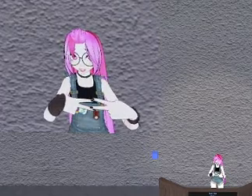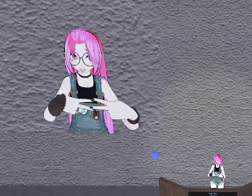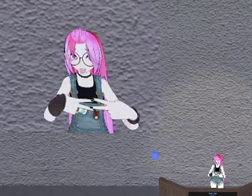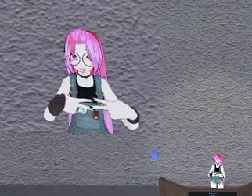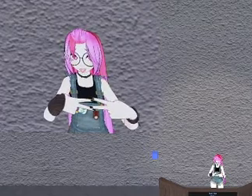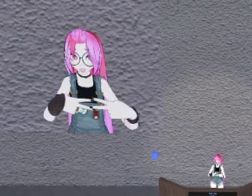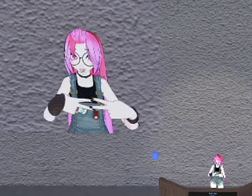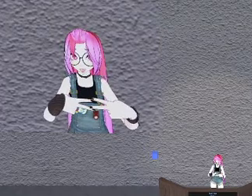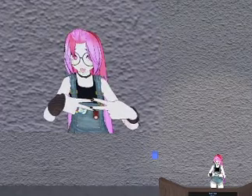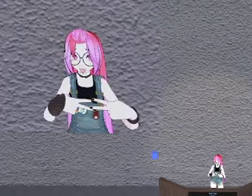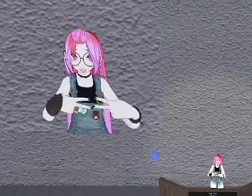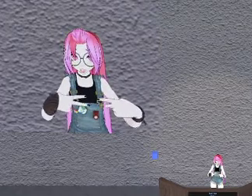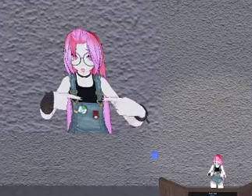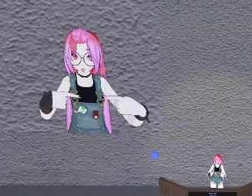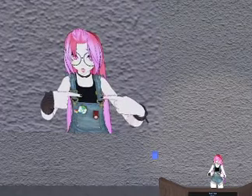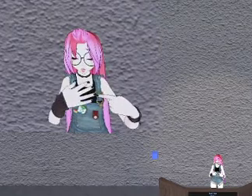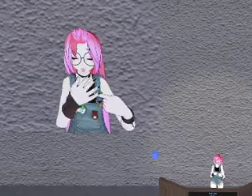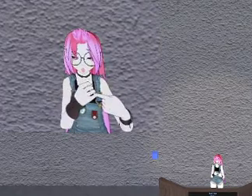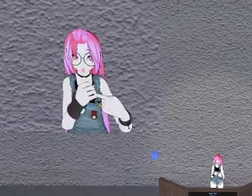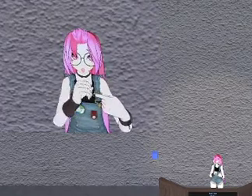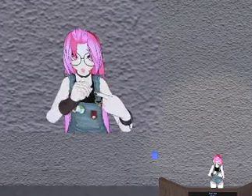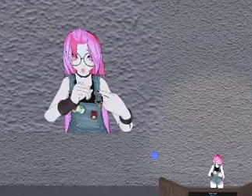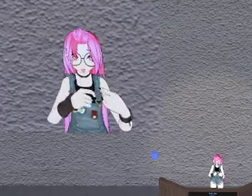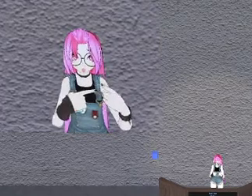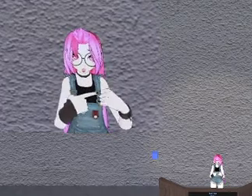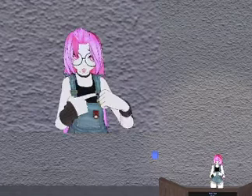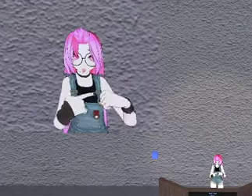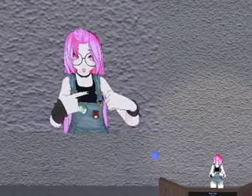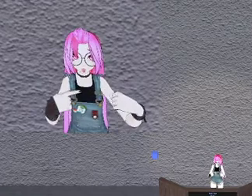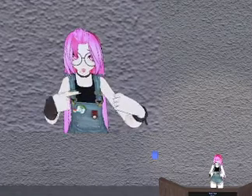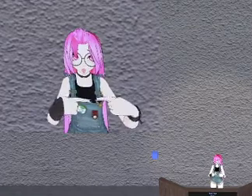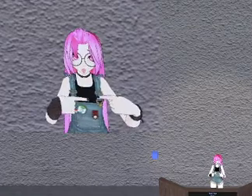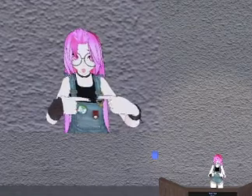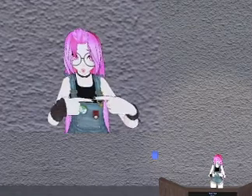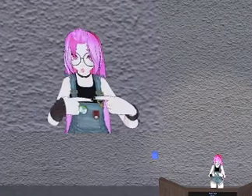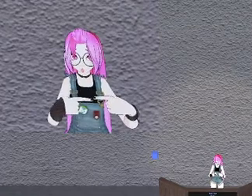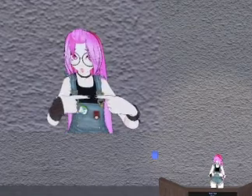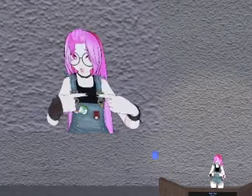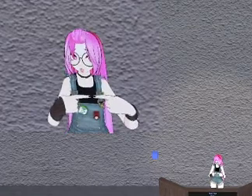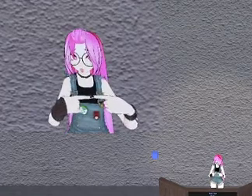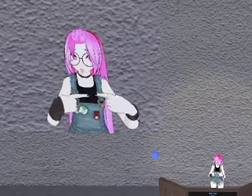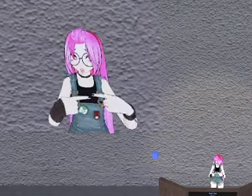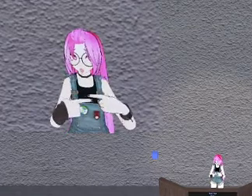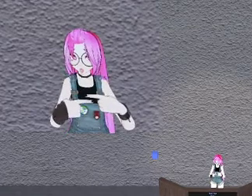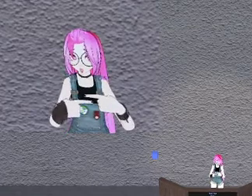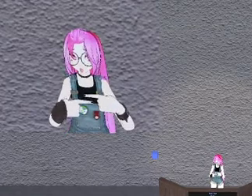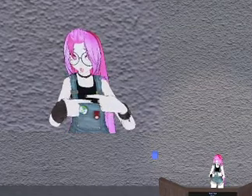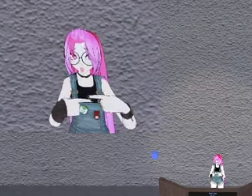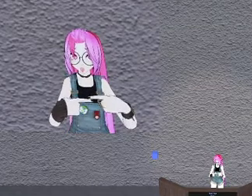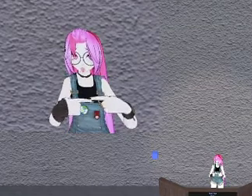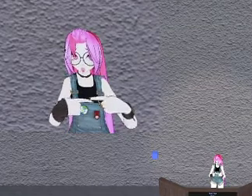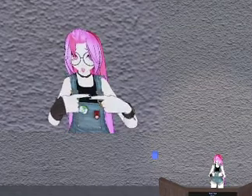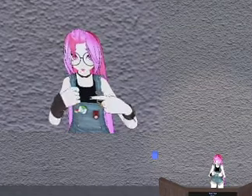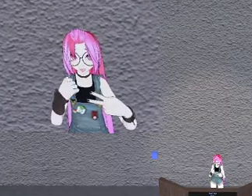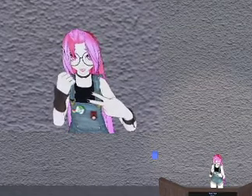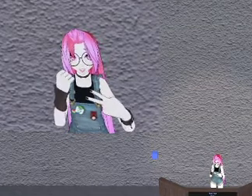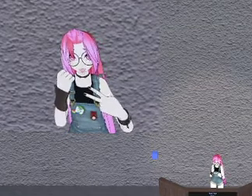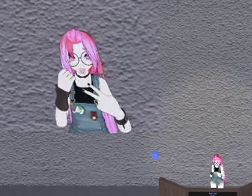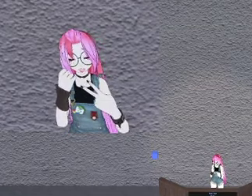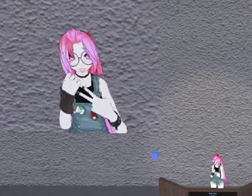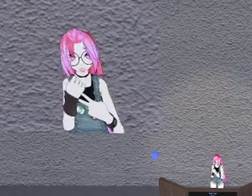basically. And the reason why is this is how you say electronic or electricity. You're gonna have just that one finger doing that as electronic,